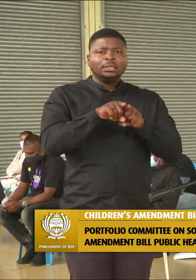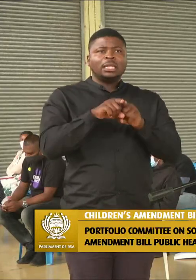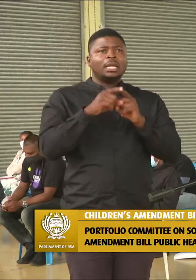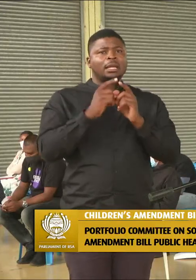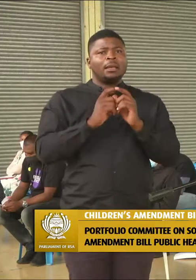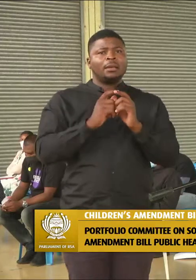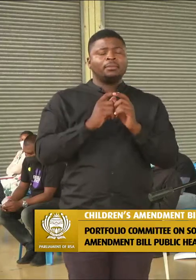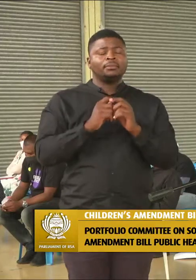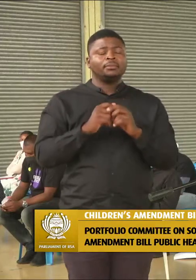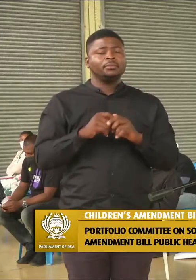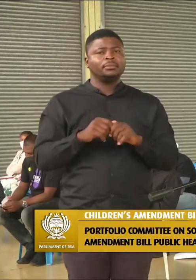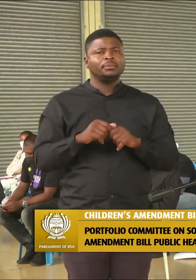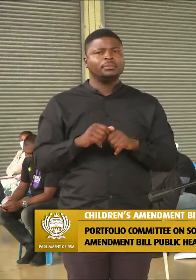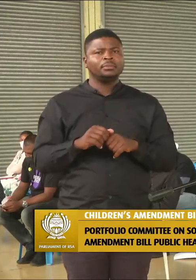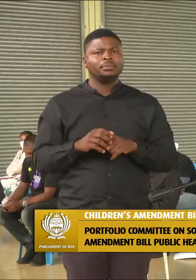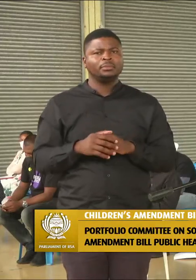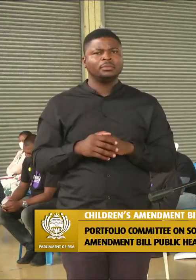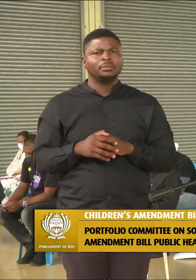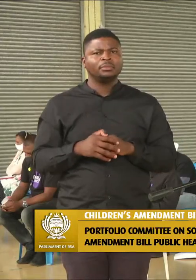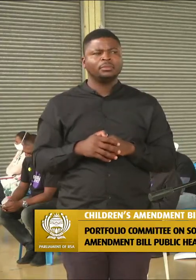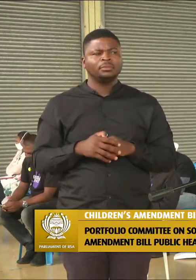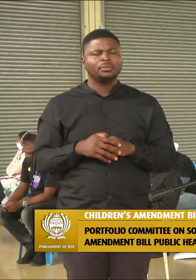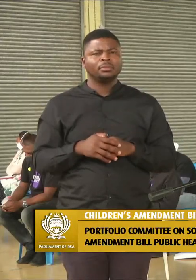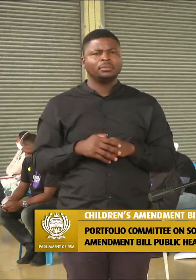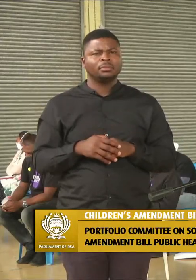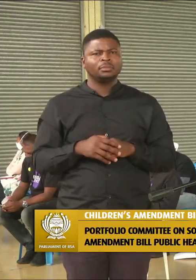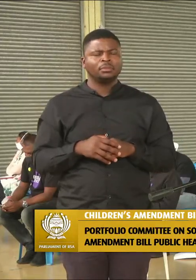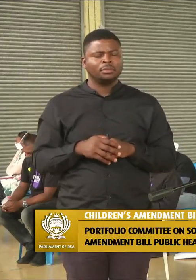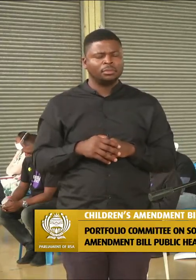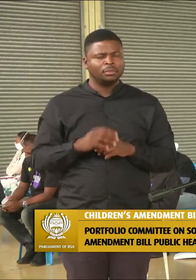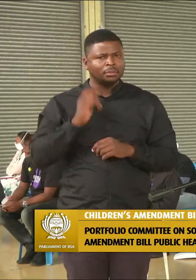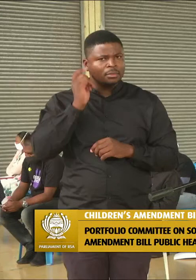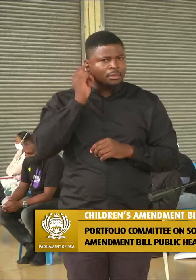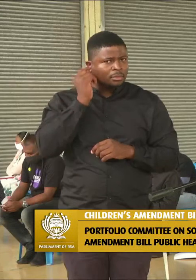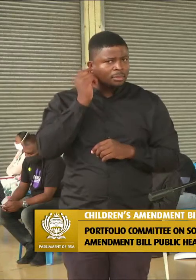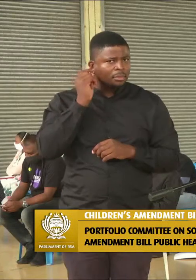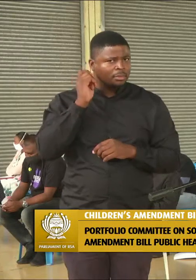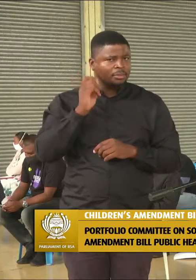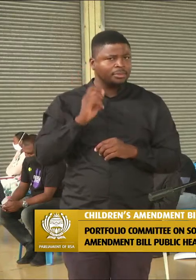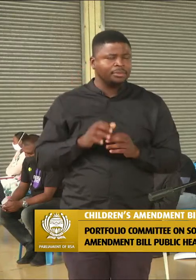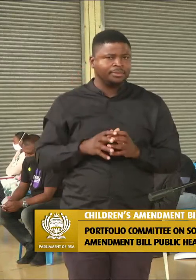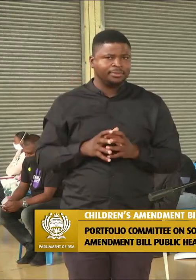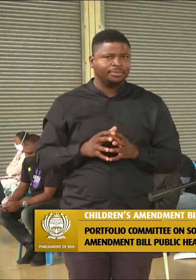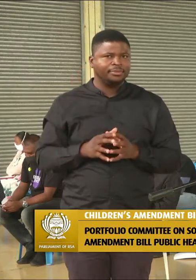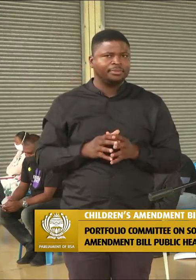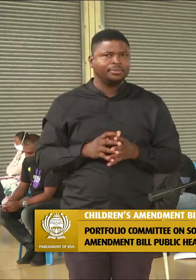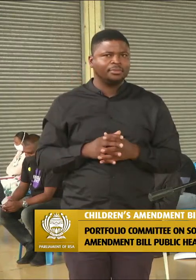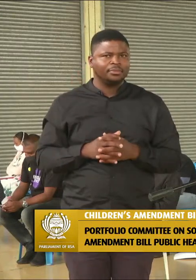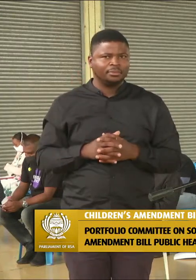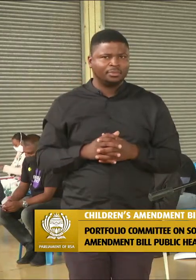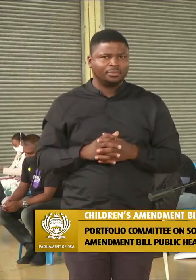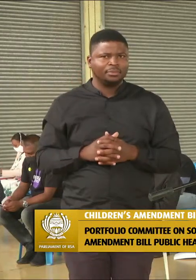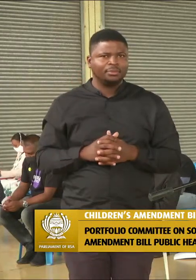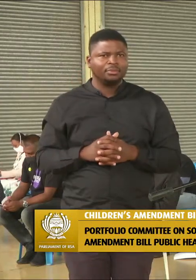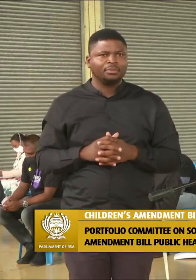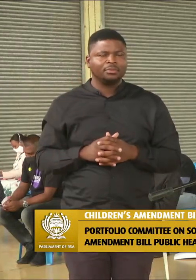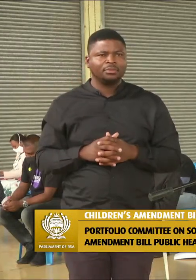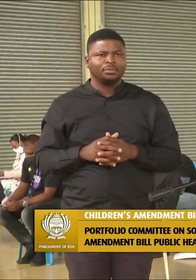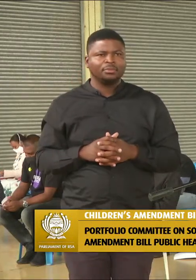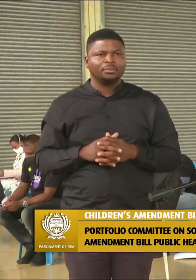abazali ngokuzala umuntu elebelezalile ngisho azi kahle ukuthi akakwazi ukuyigcina izingane zakhe ihleli kuma social worker